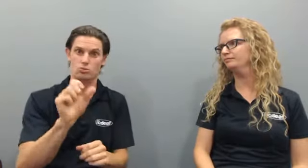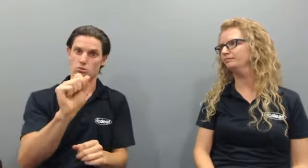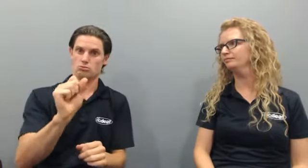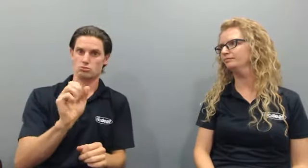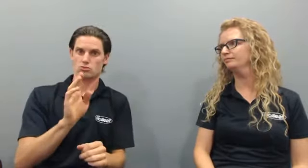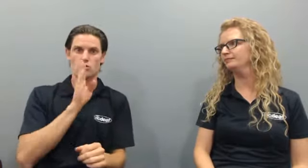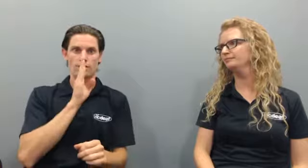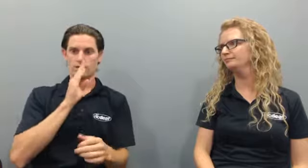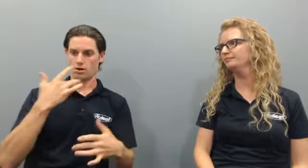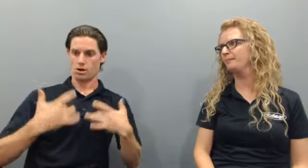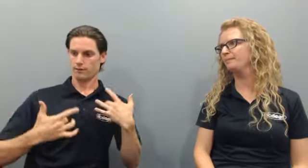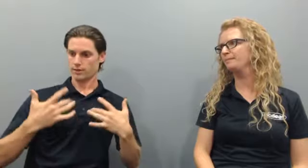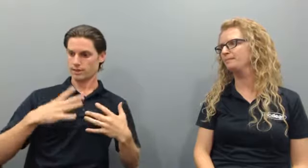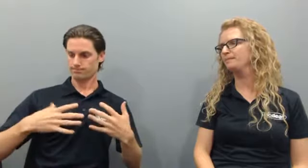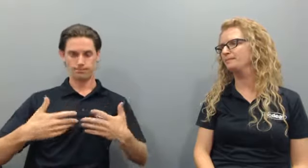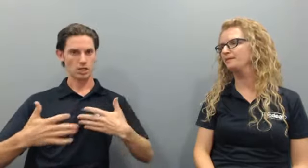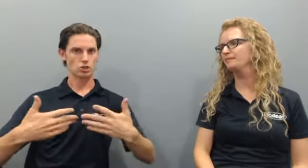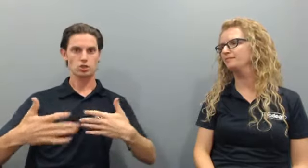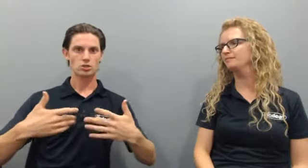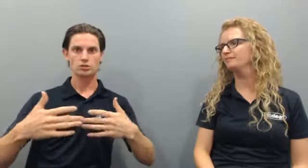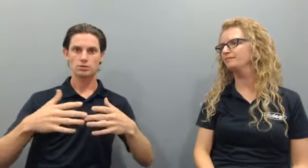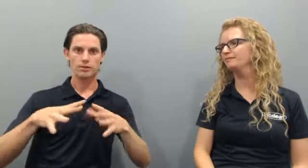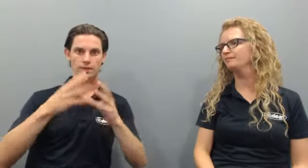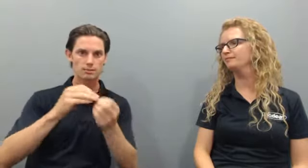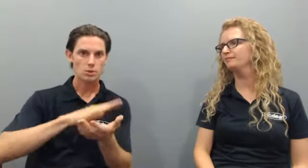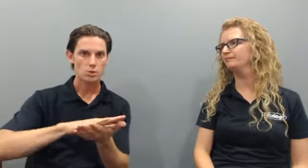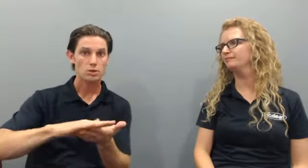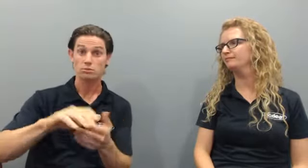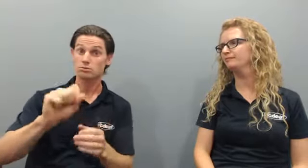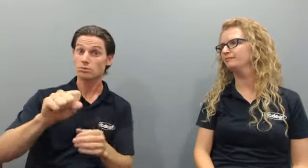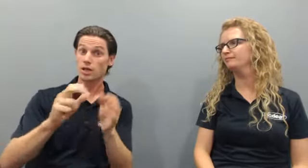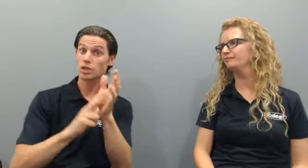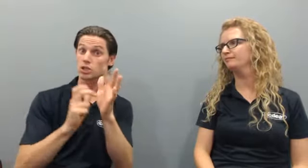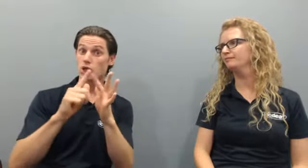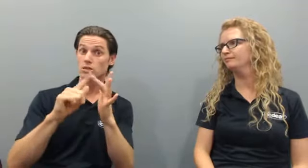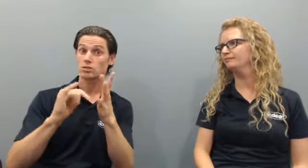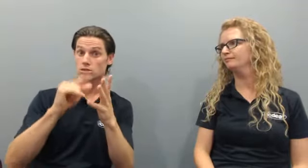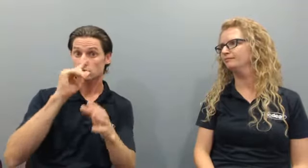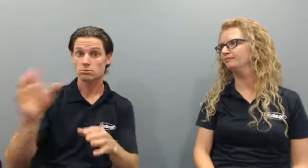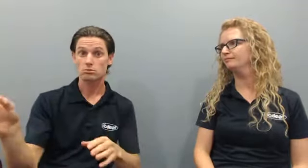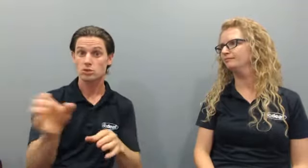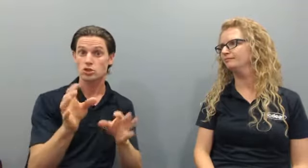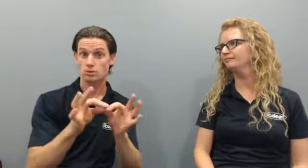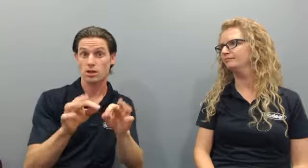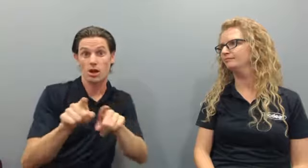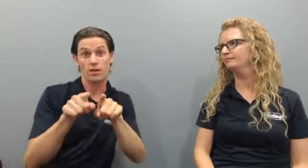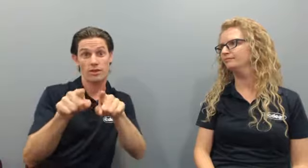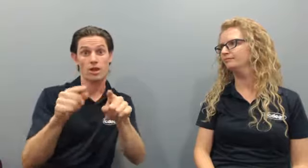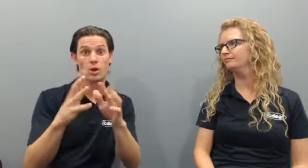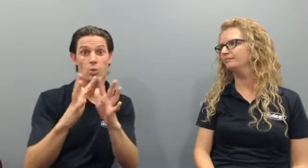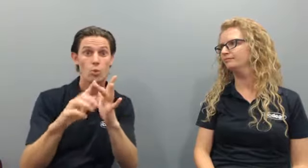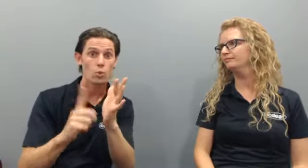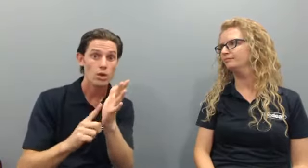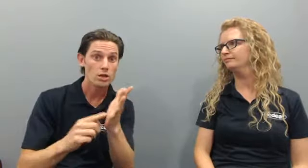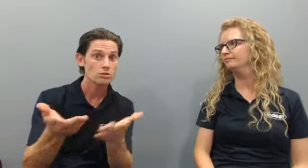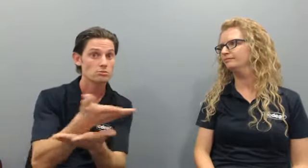meetings. But that is, your private life means that you should be able to manage things smoothly, and you should be